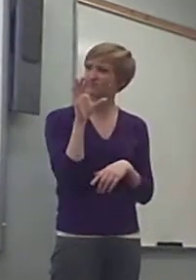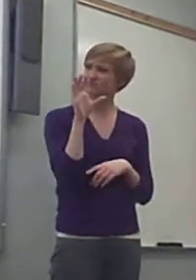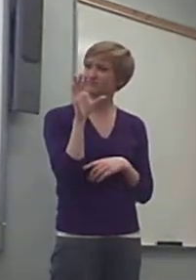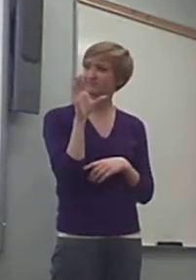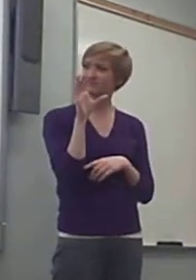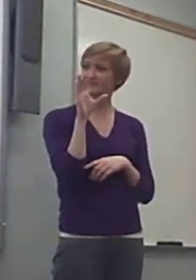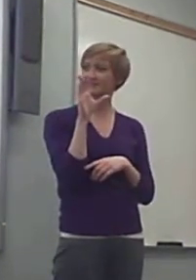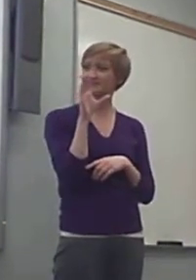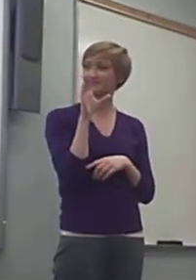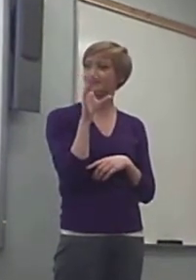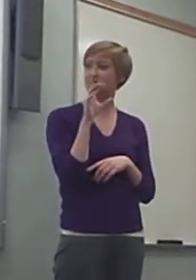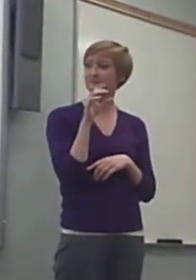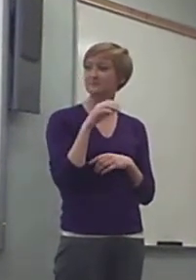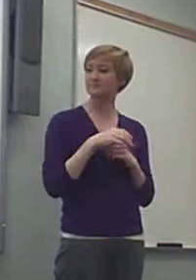to load.